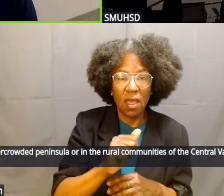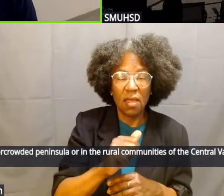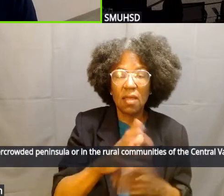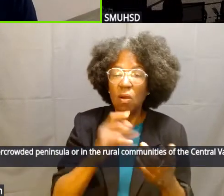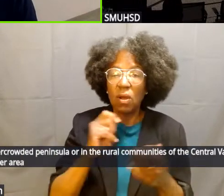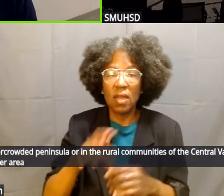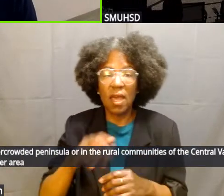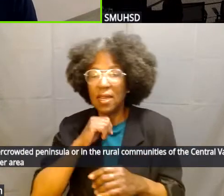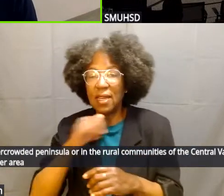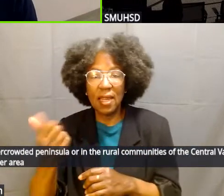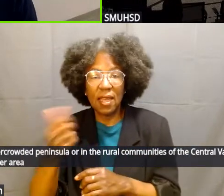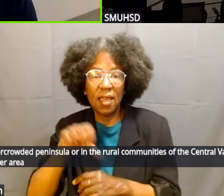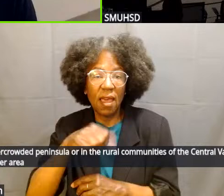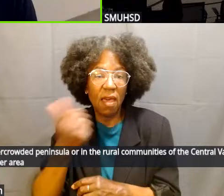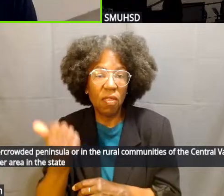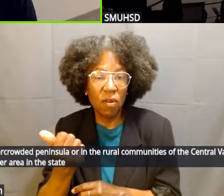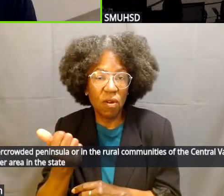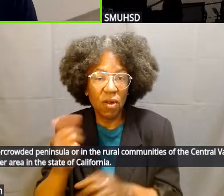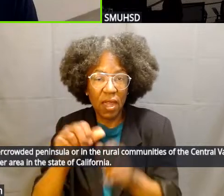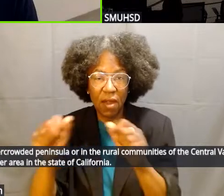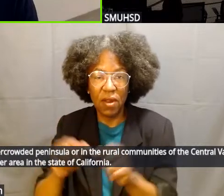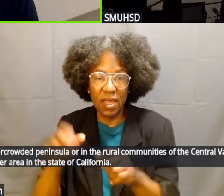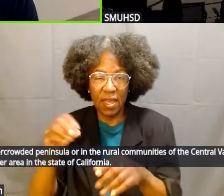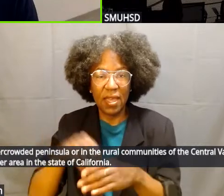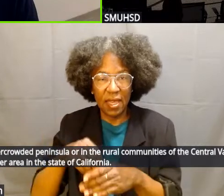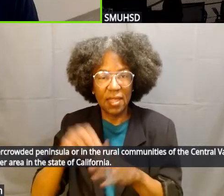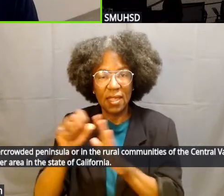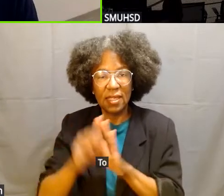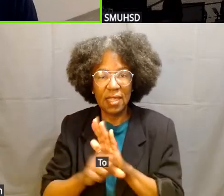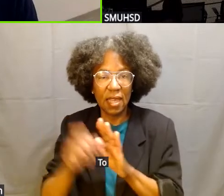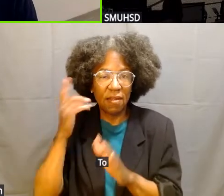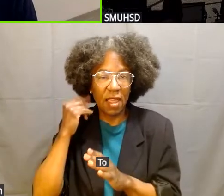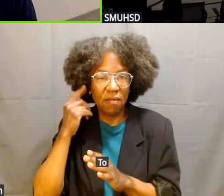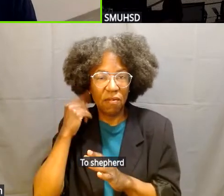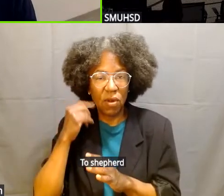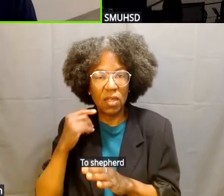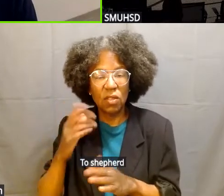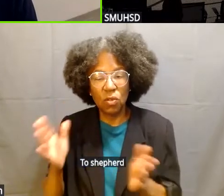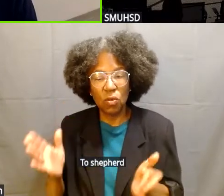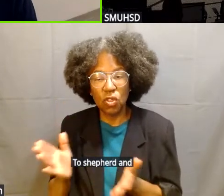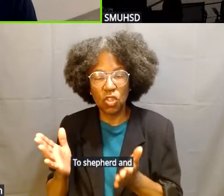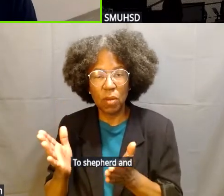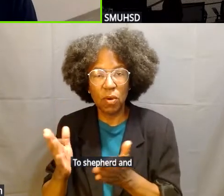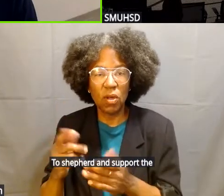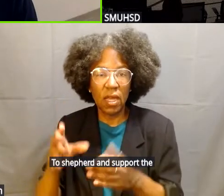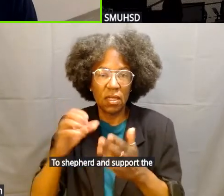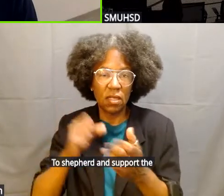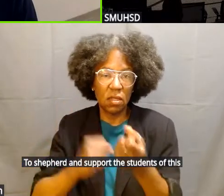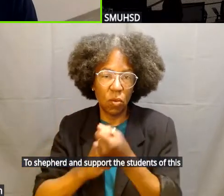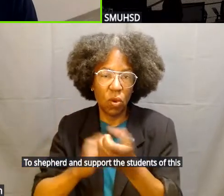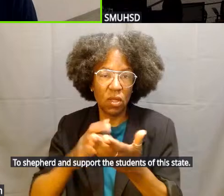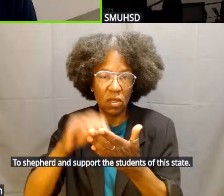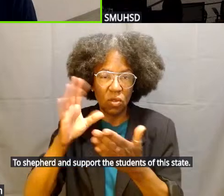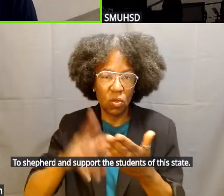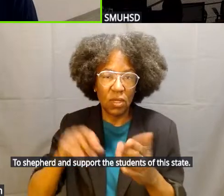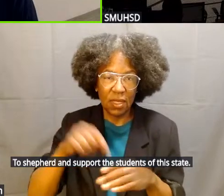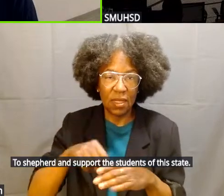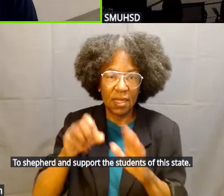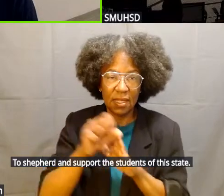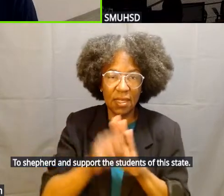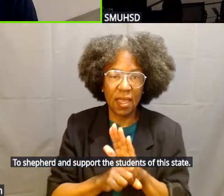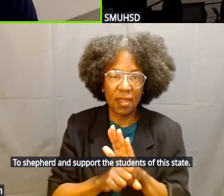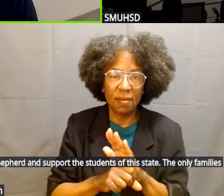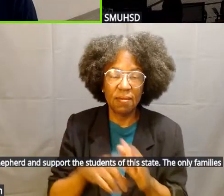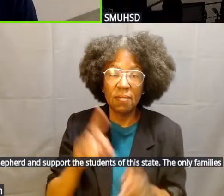in the state of California to shepherd and support the students of this state. The only families